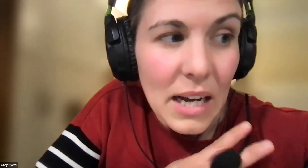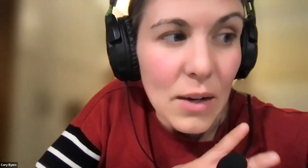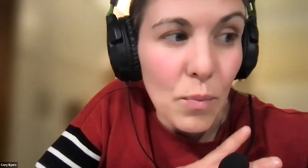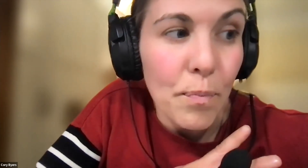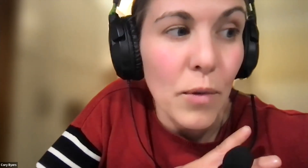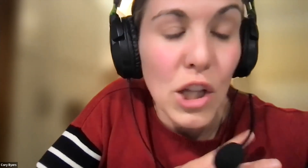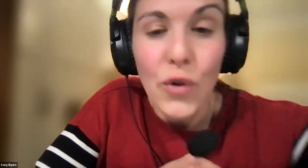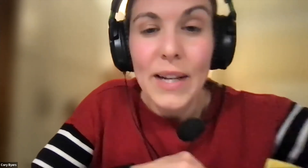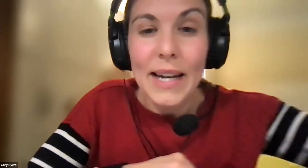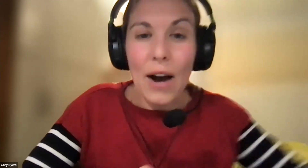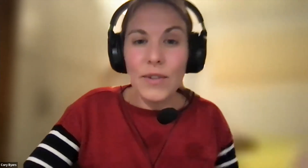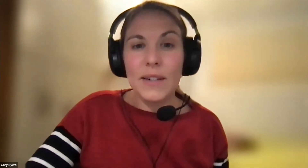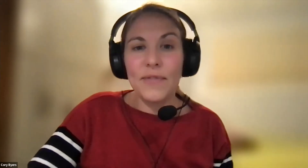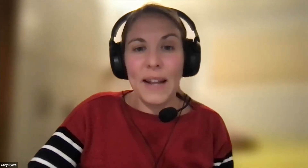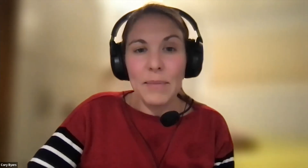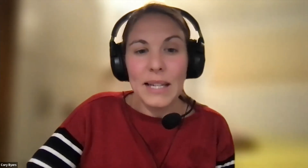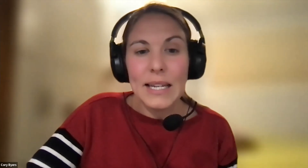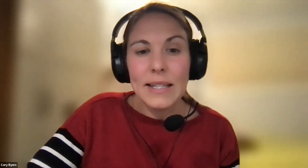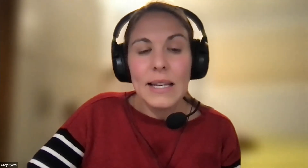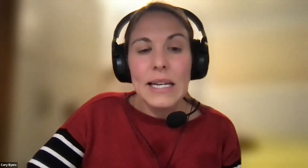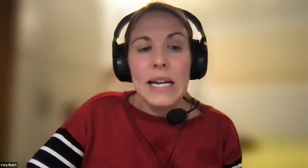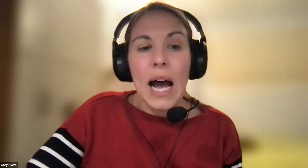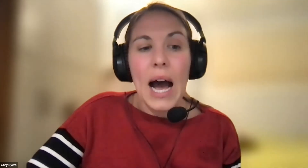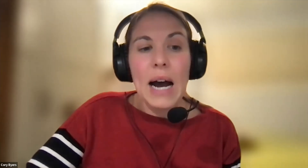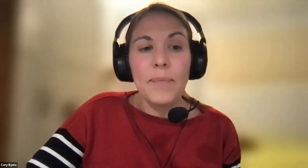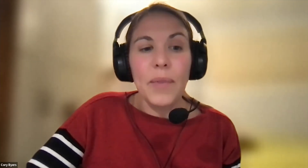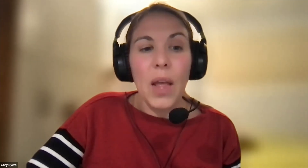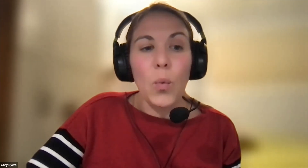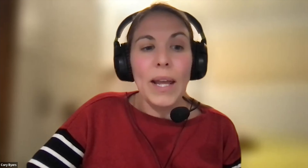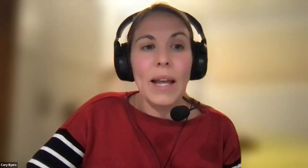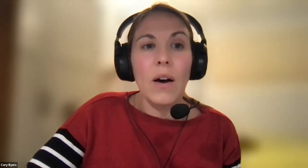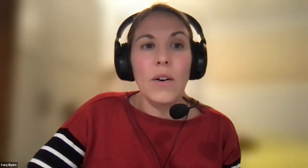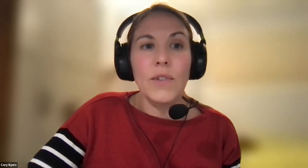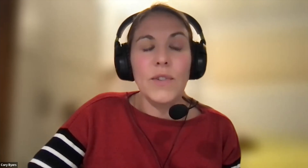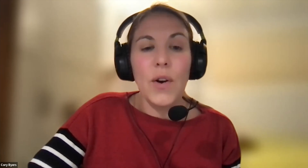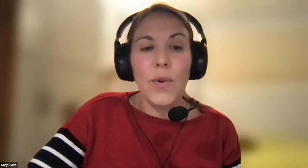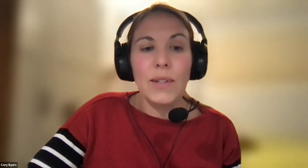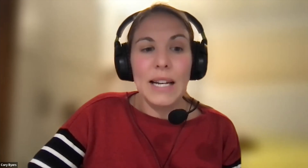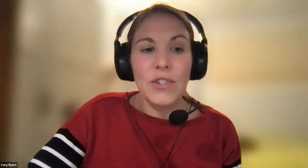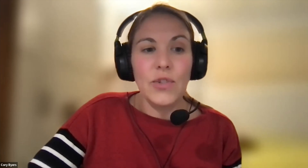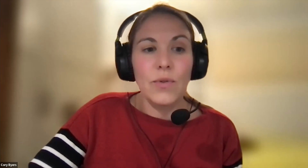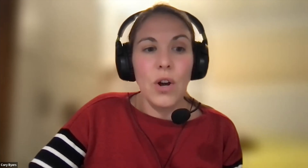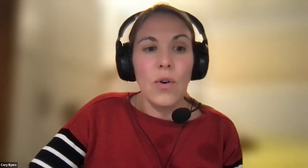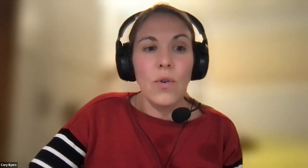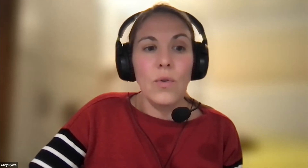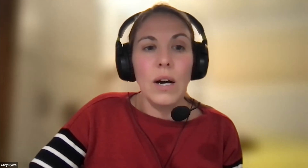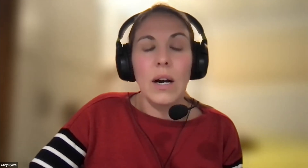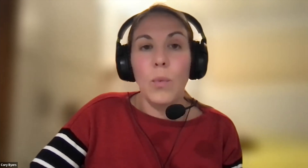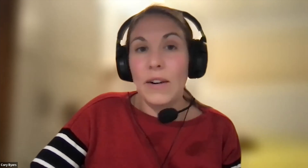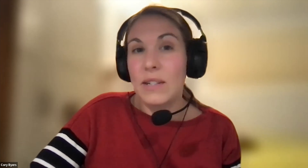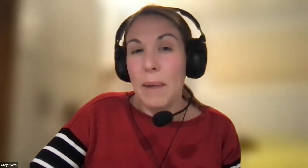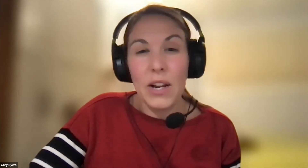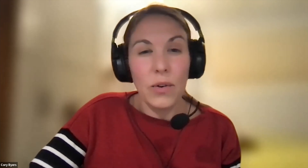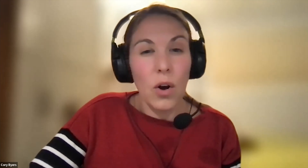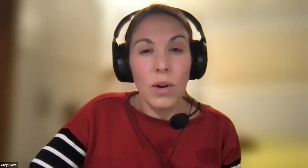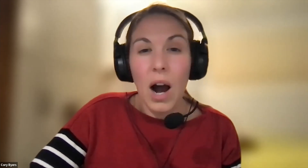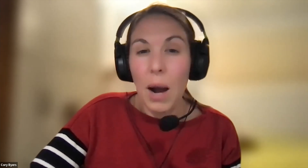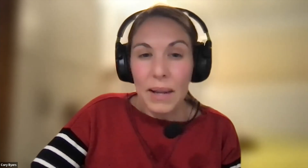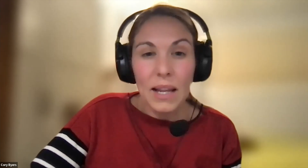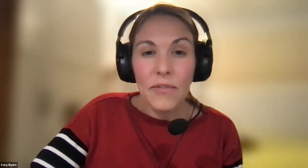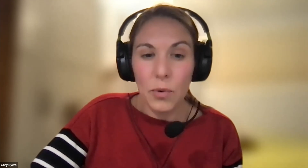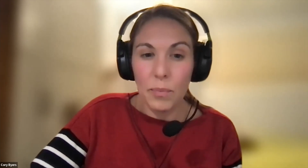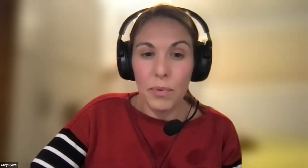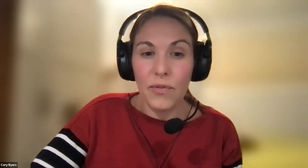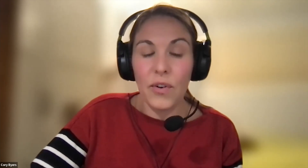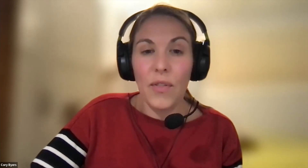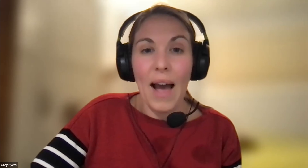can loan it out to families. We can also let you know where to buy your own copy